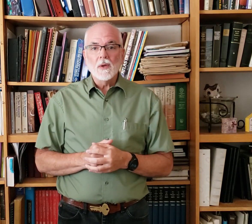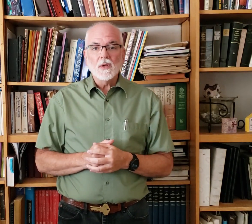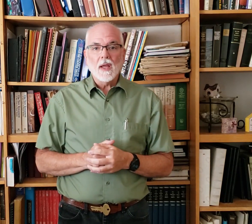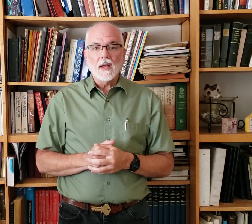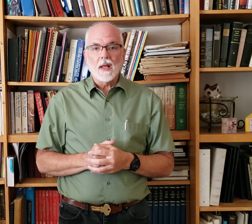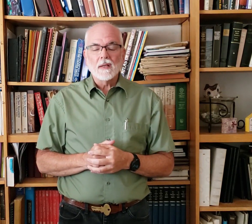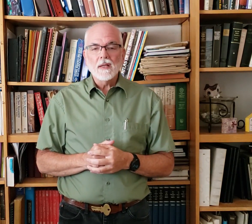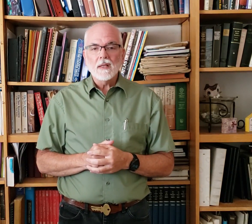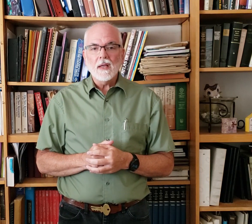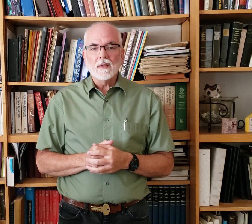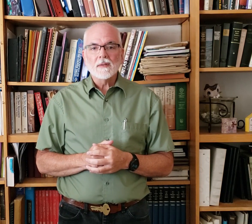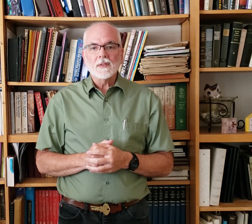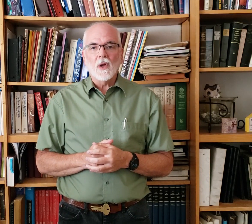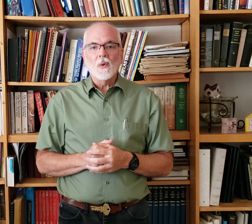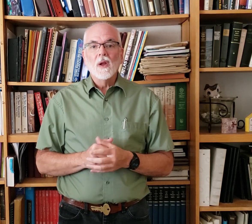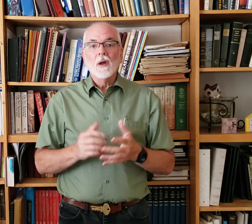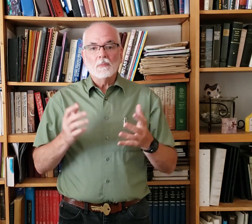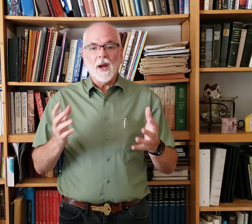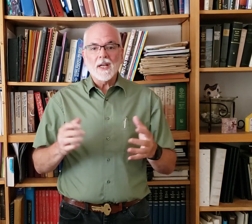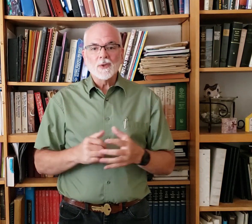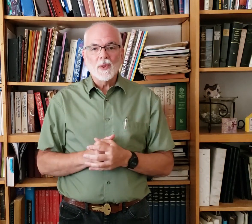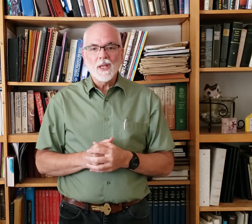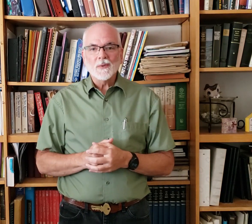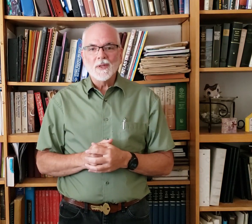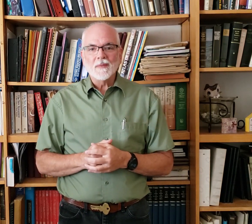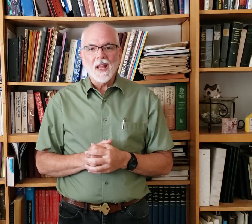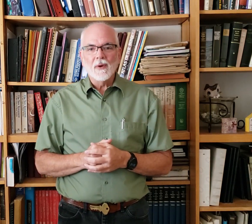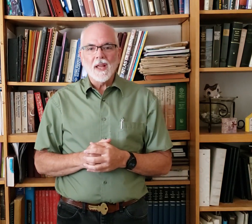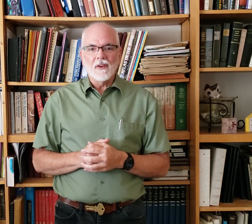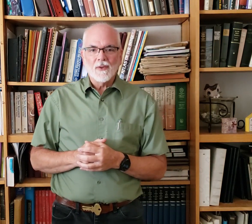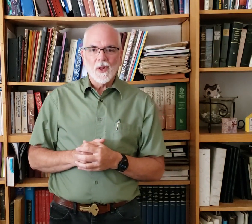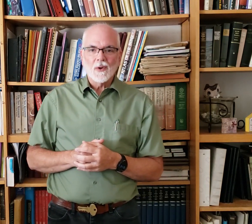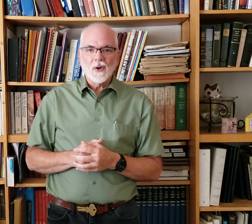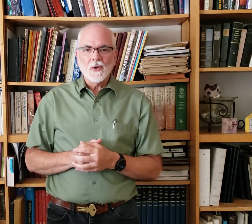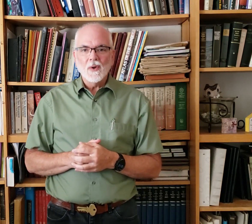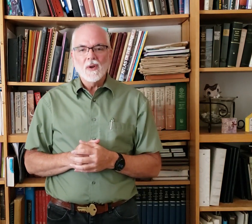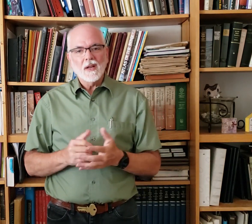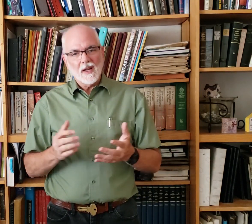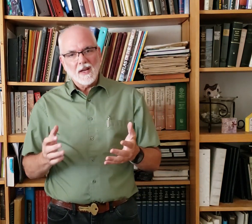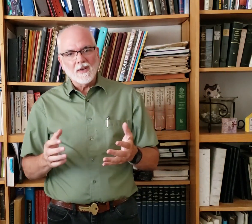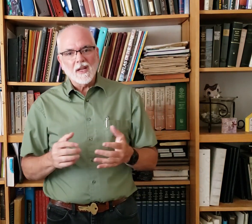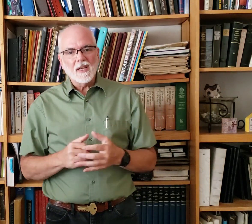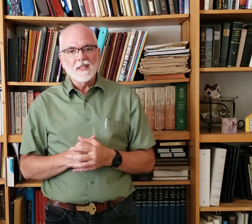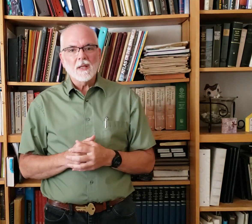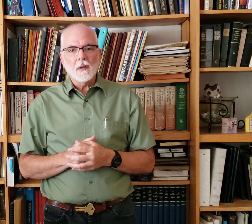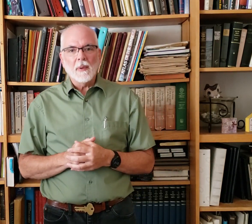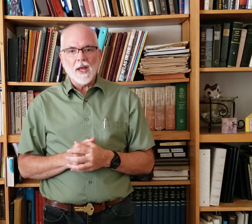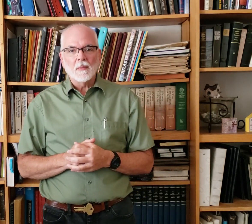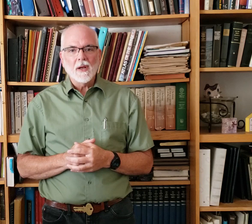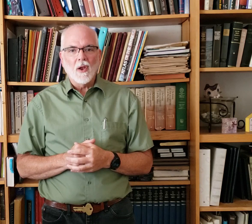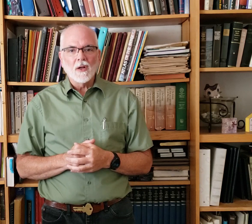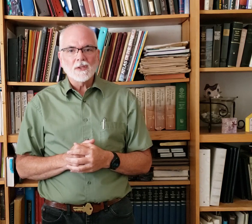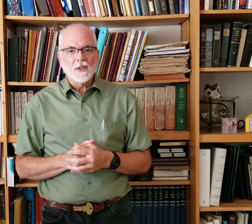using at LTC. So practice with this one. And without further ado, here is The Battle Belongs to the